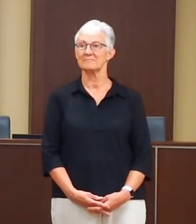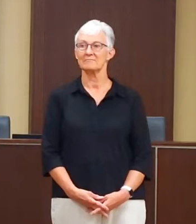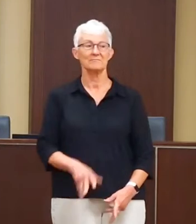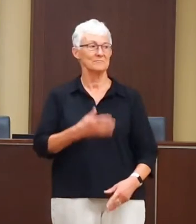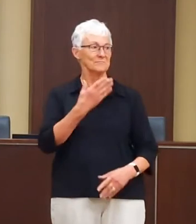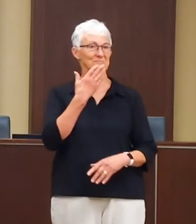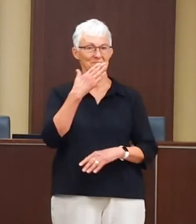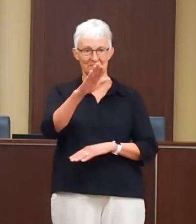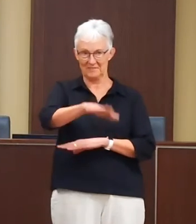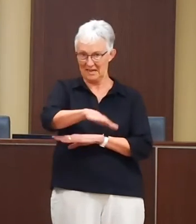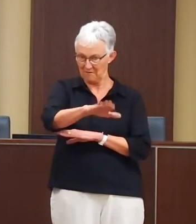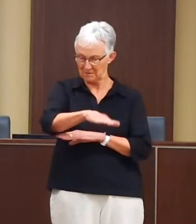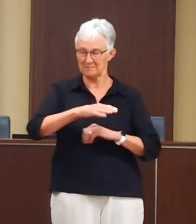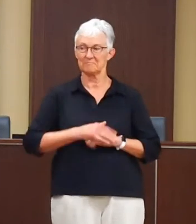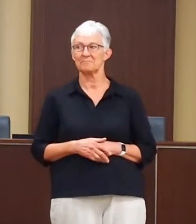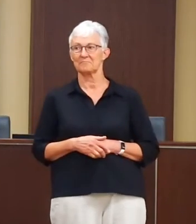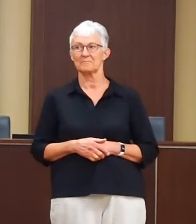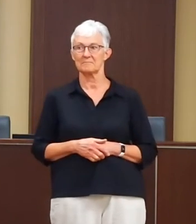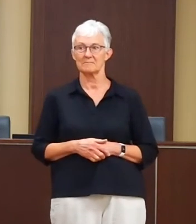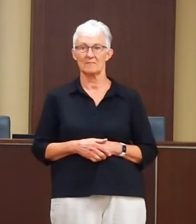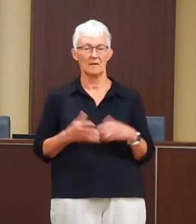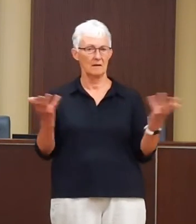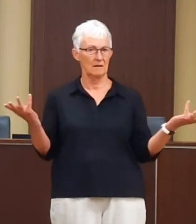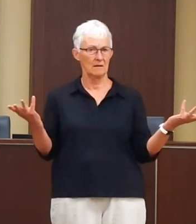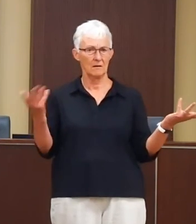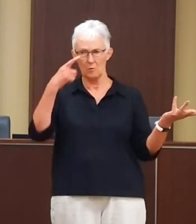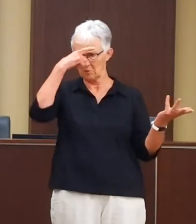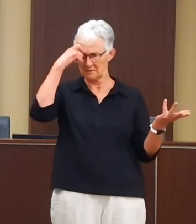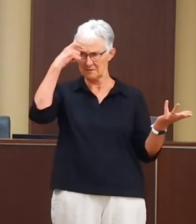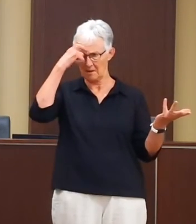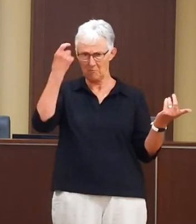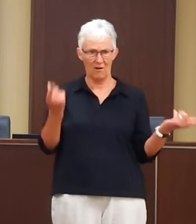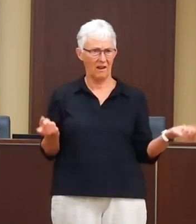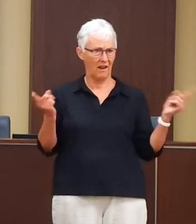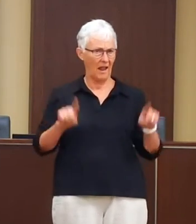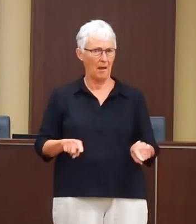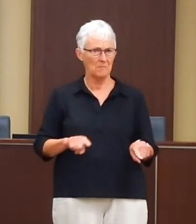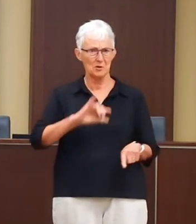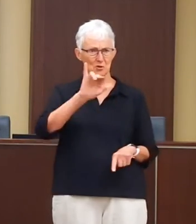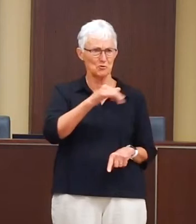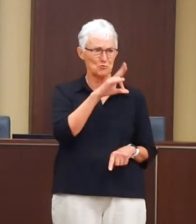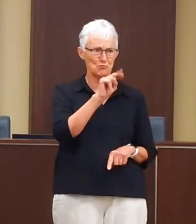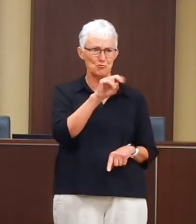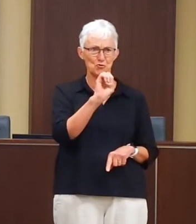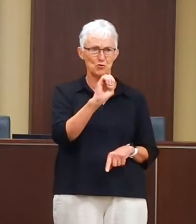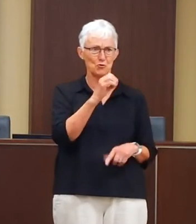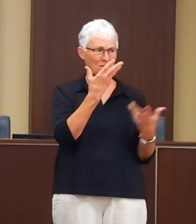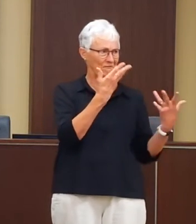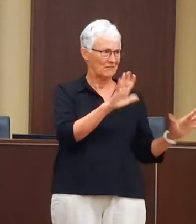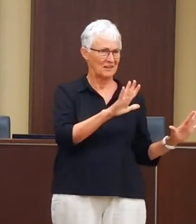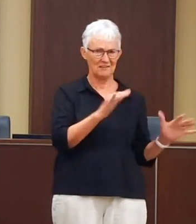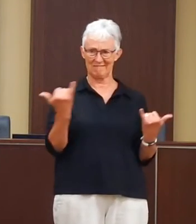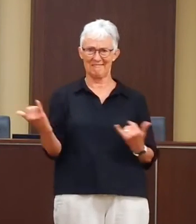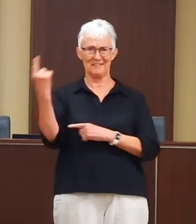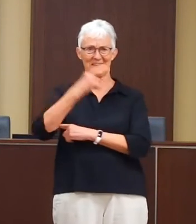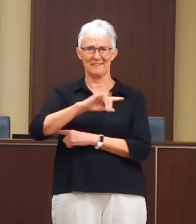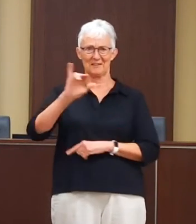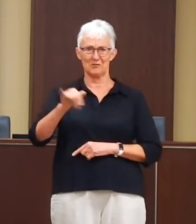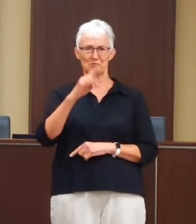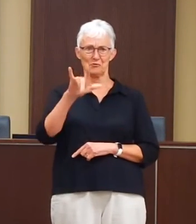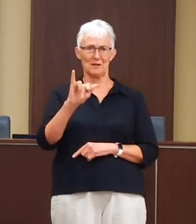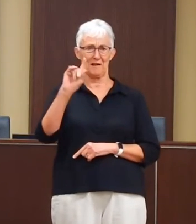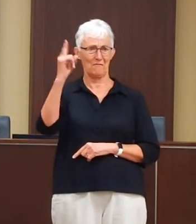Good afternoon. Where has the summer gone? June is finished. We're into July, and it won't be long. We'll be having